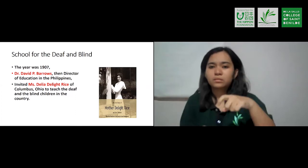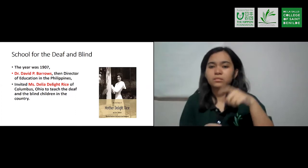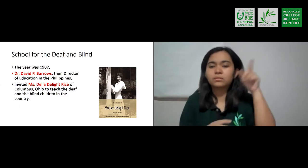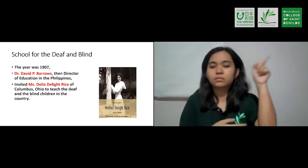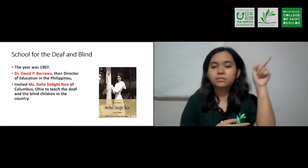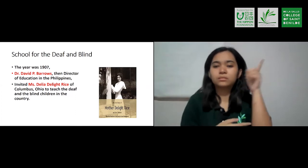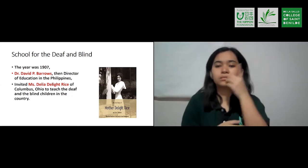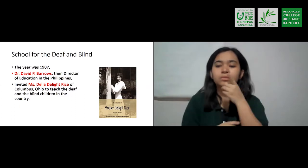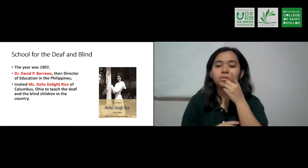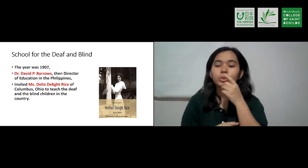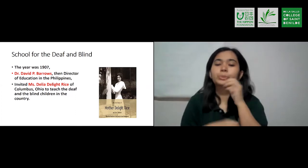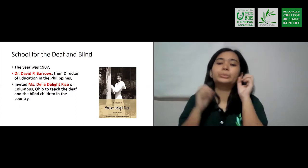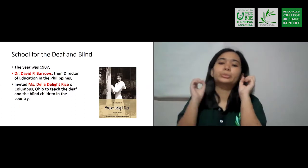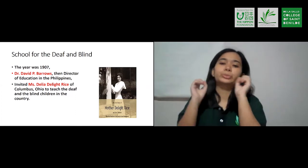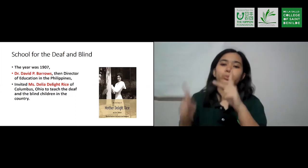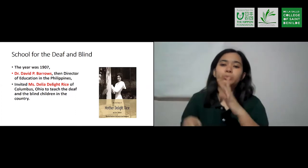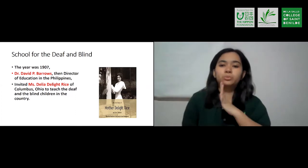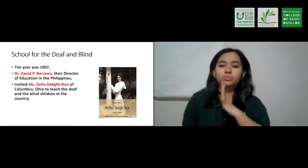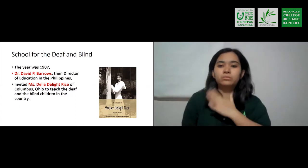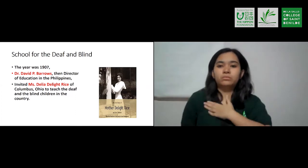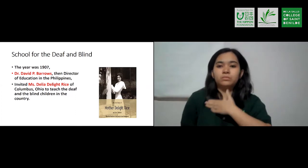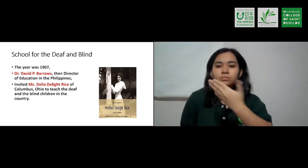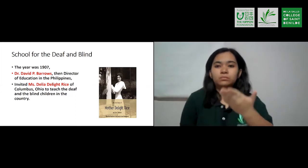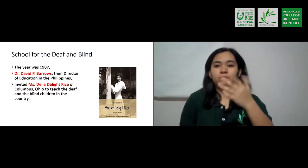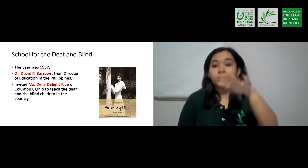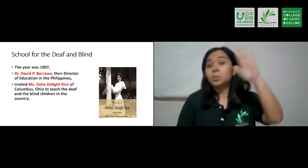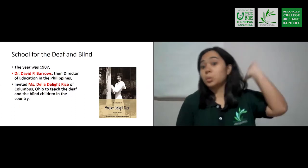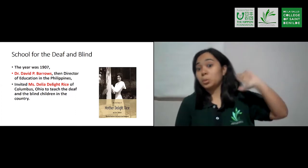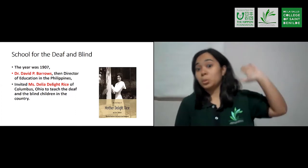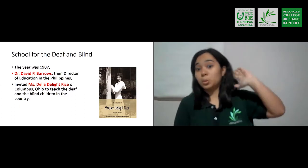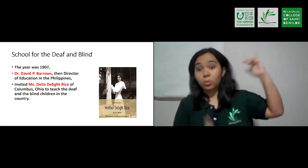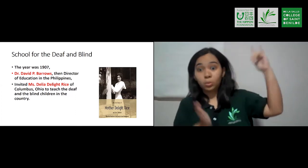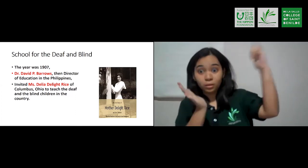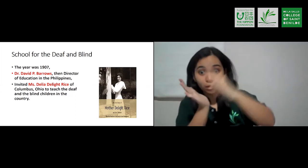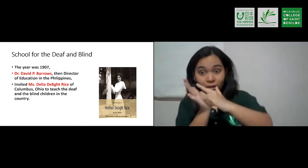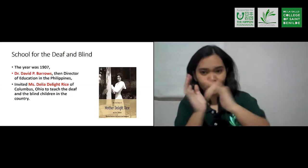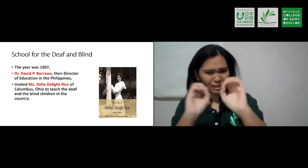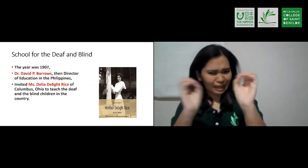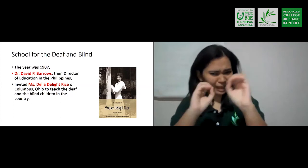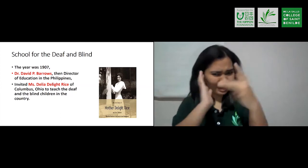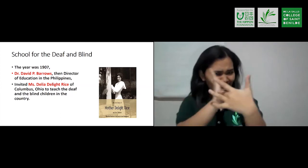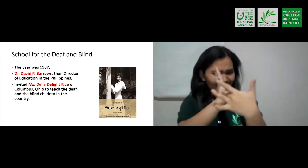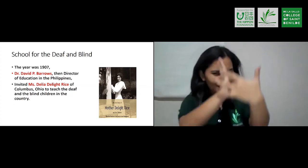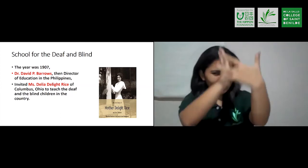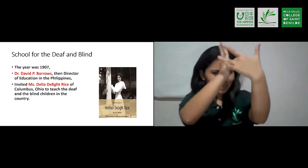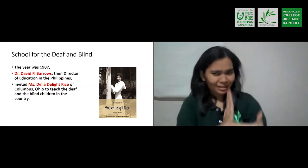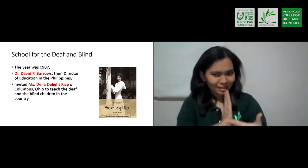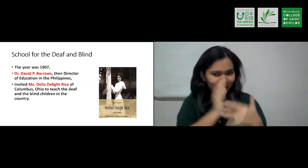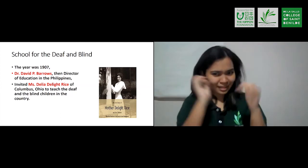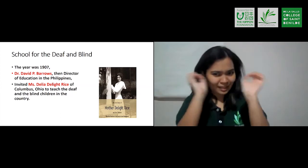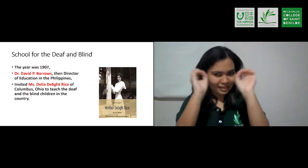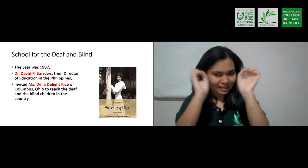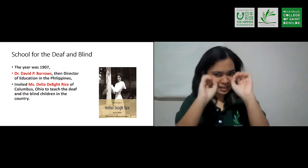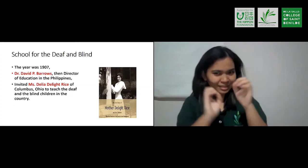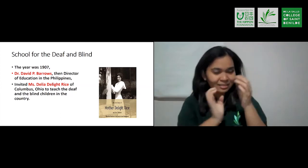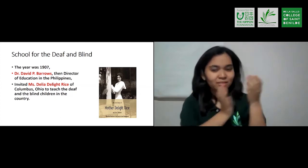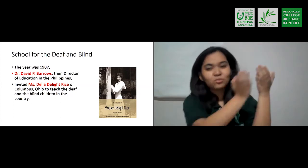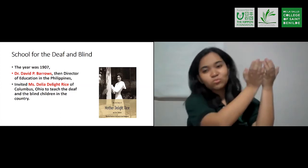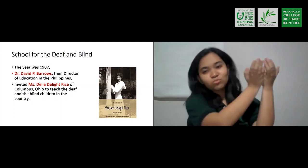deaf school here because it was really needed. Delight Rice agreed. Remember, there was no airplanes at that